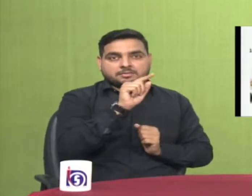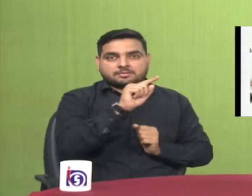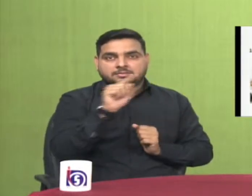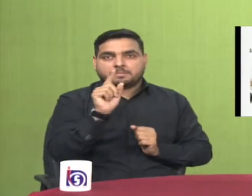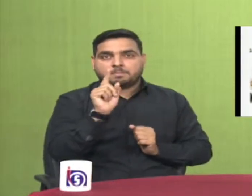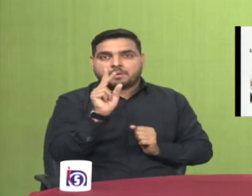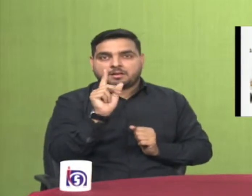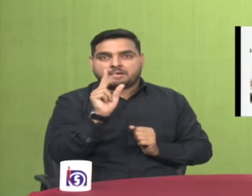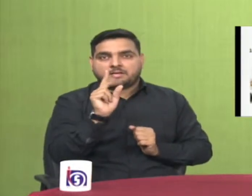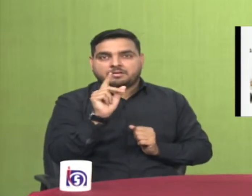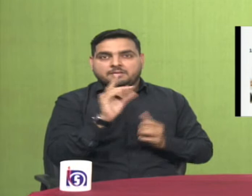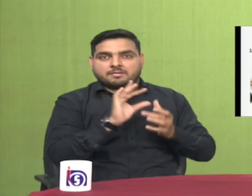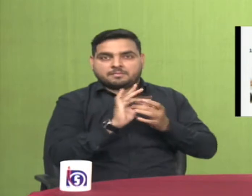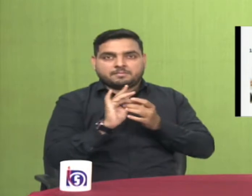10 to 12 months,